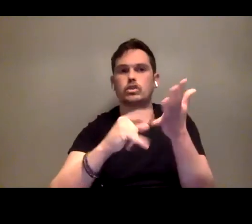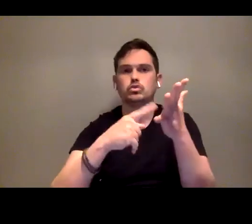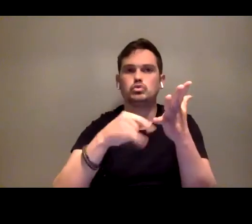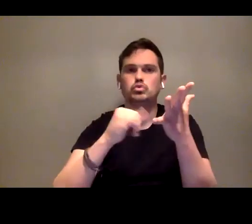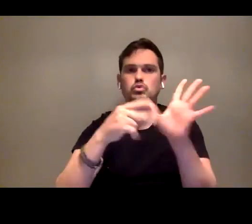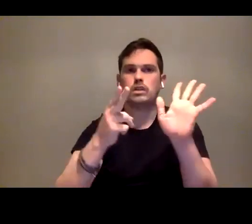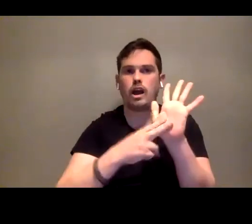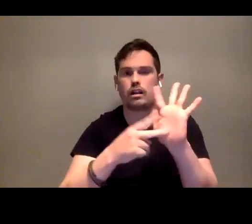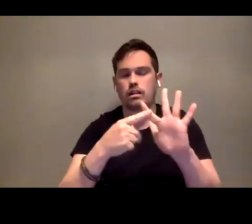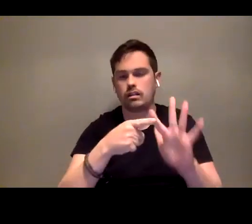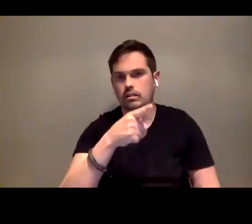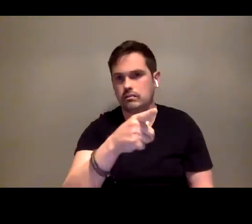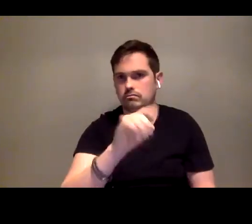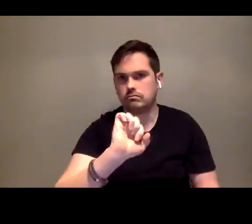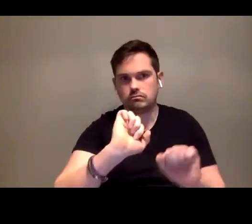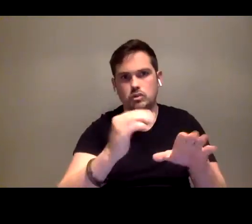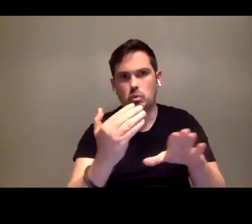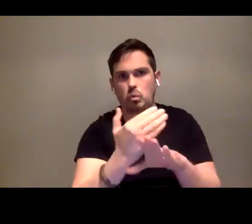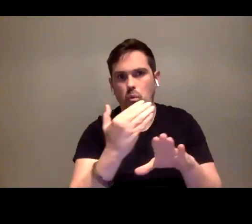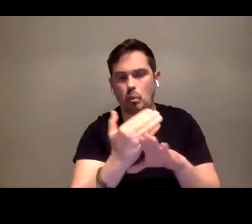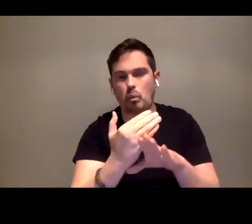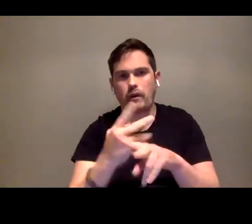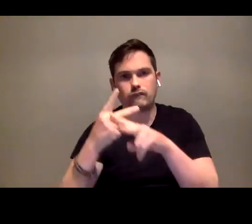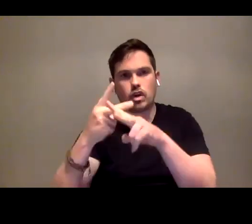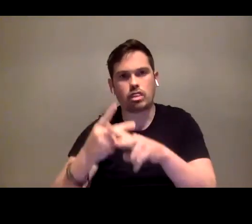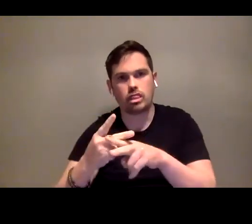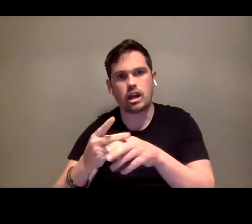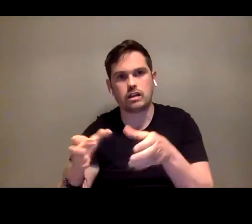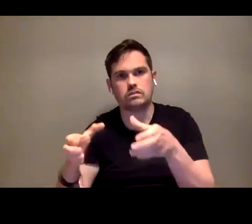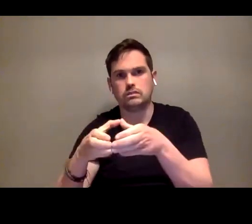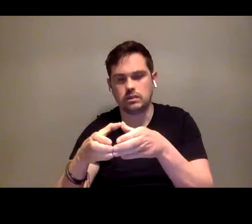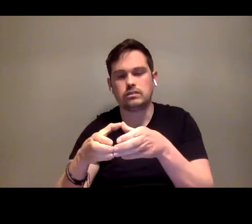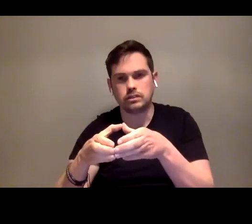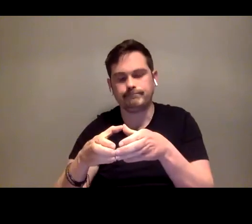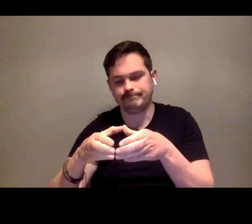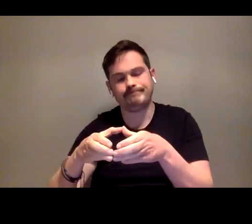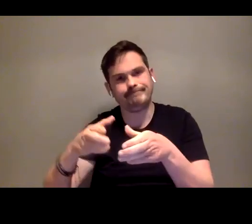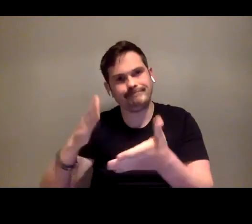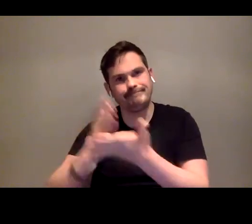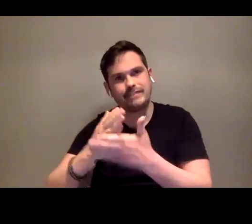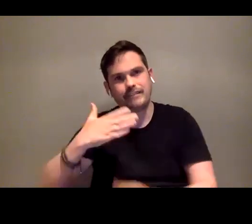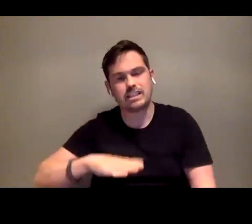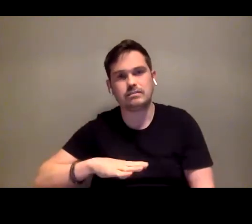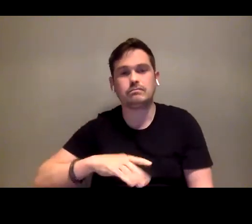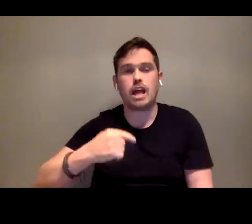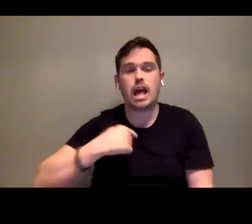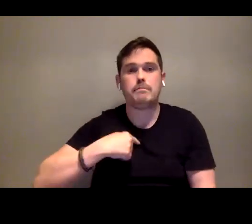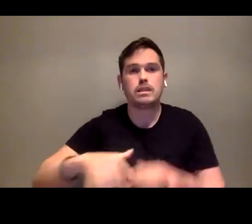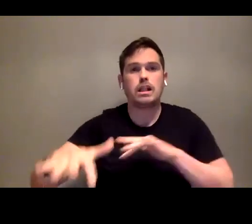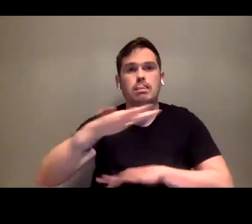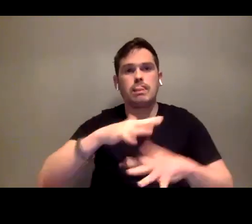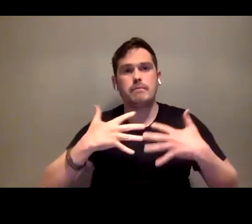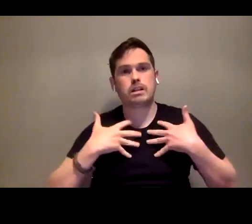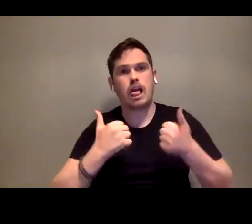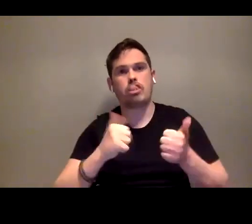is doing around the care sector, really needed. My name's Rob. I'm the climate and health organiser at Medact.